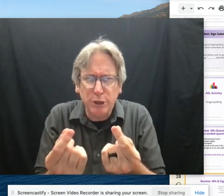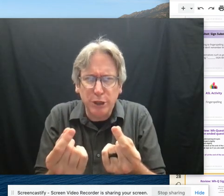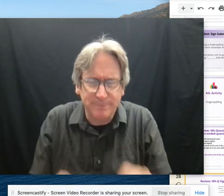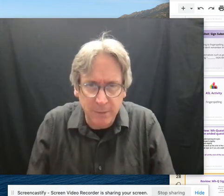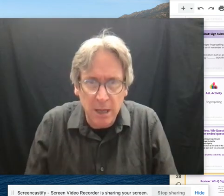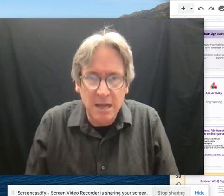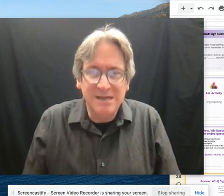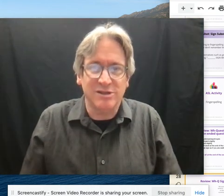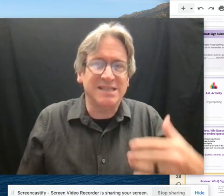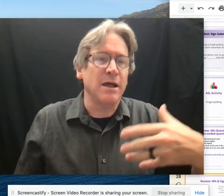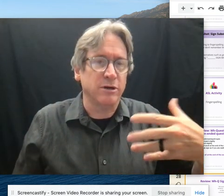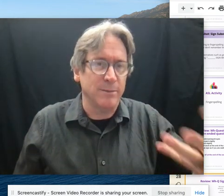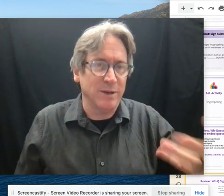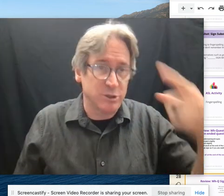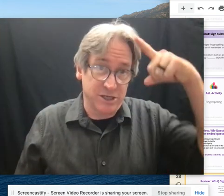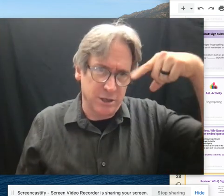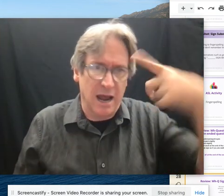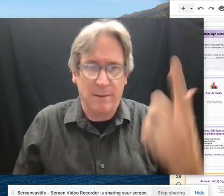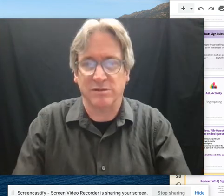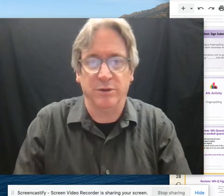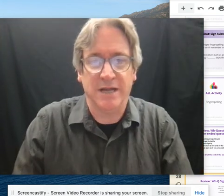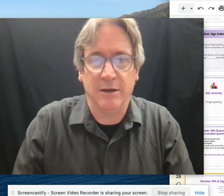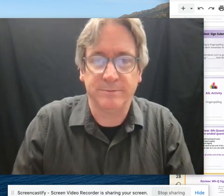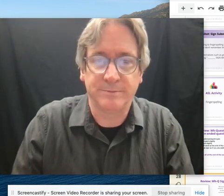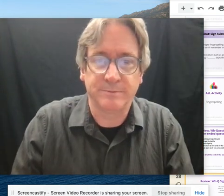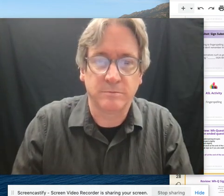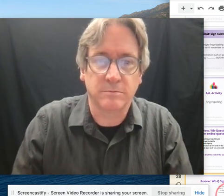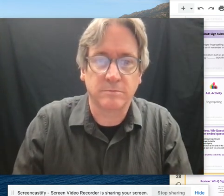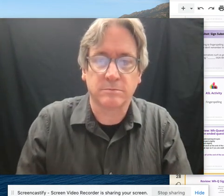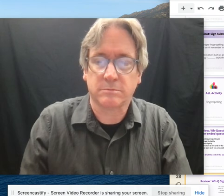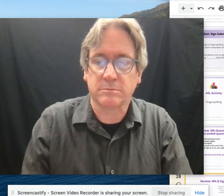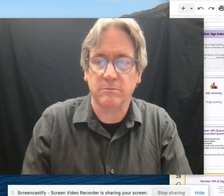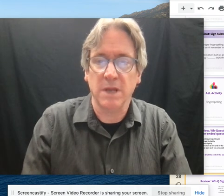What are you doing? So that's another WH question. Eyebrows go down.